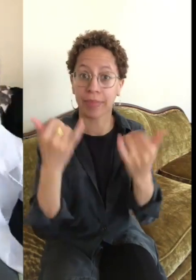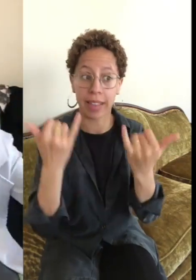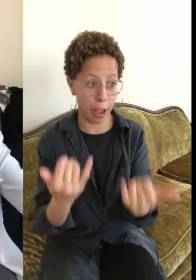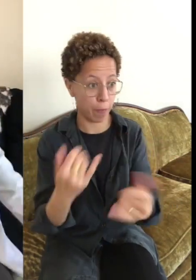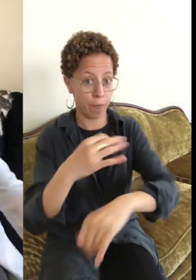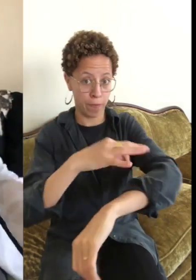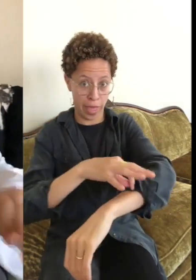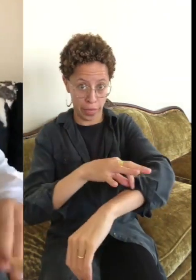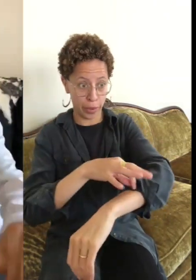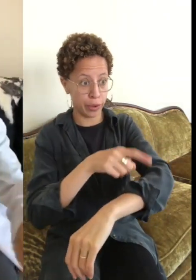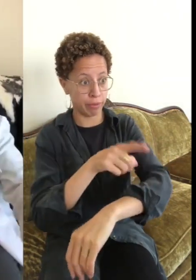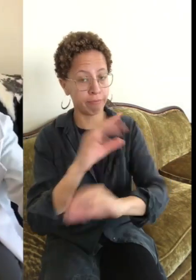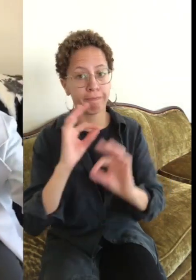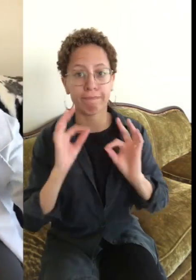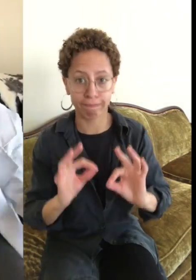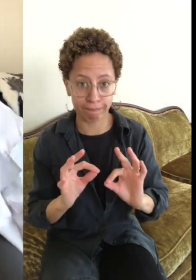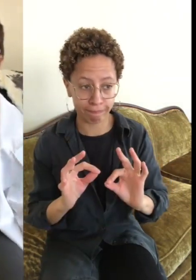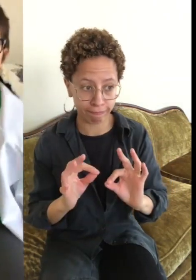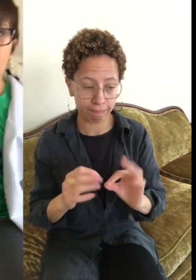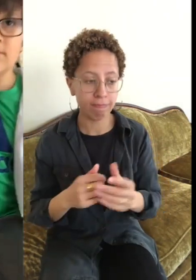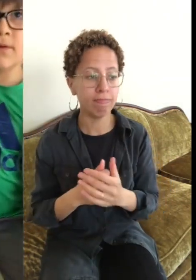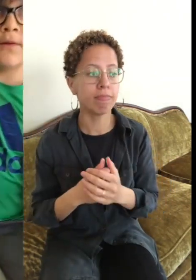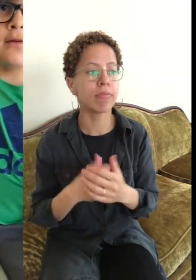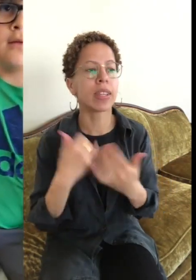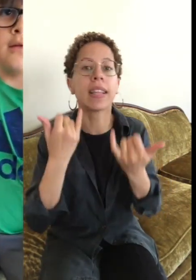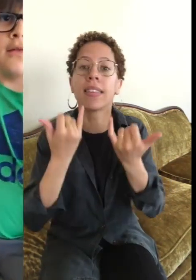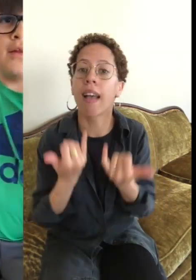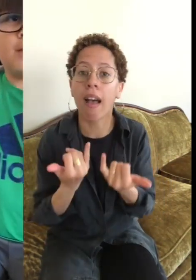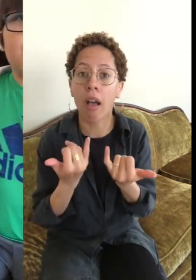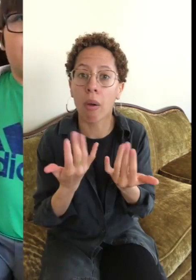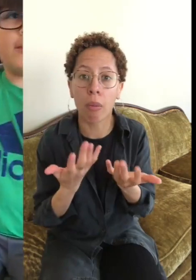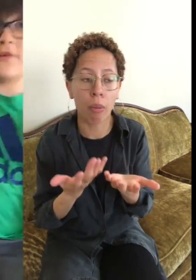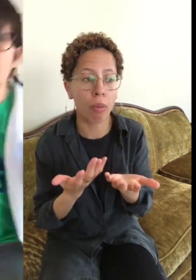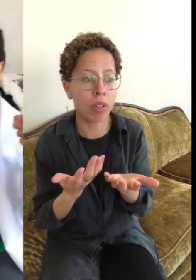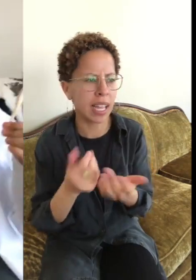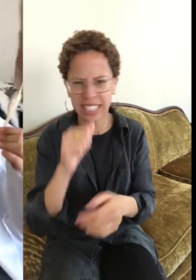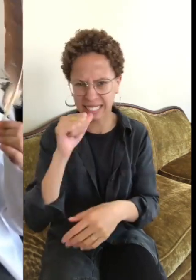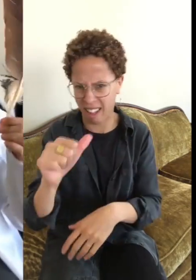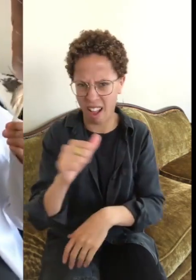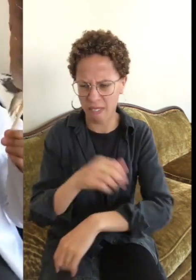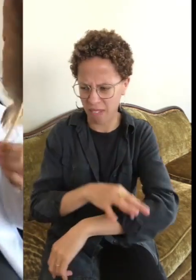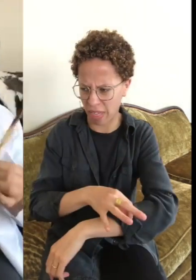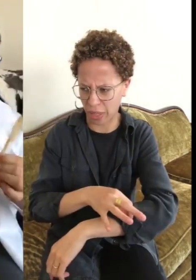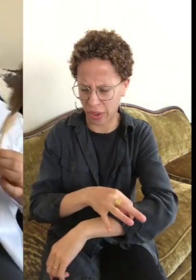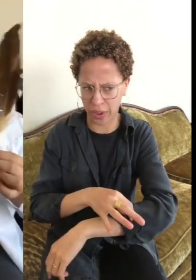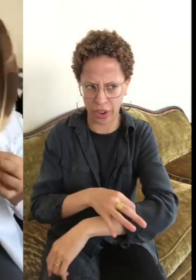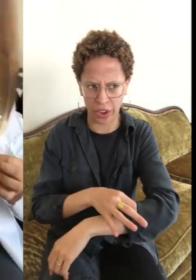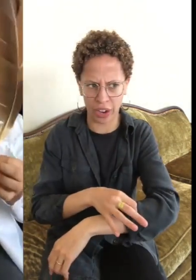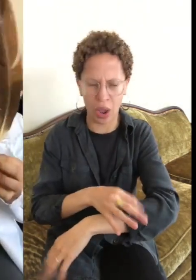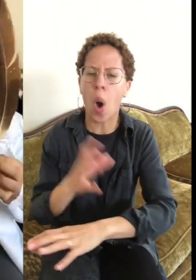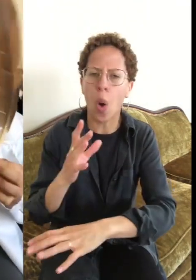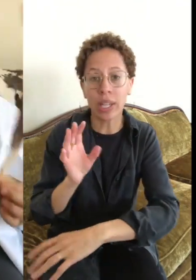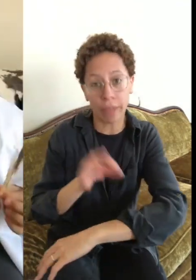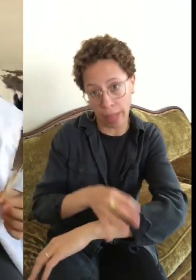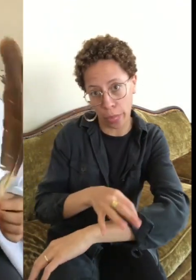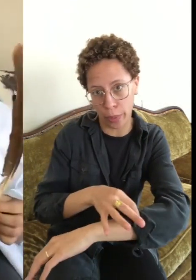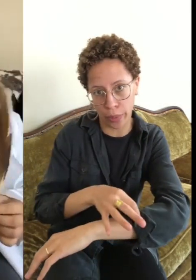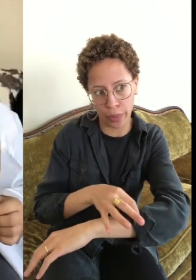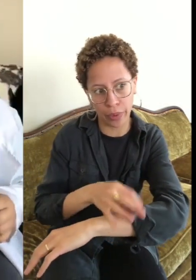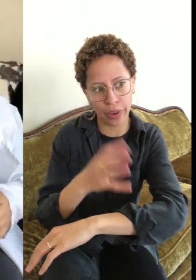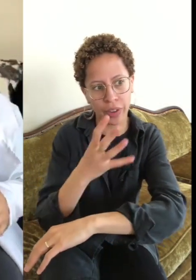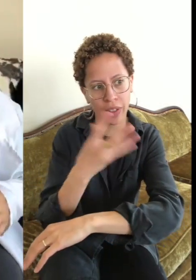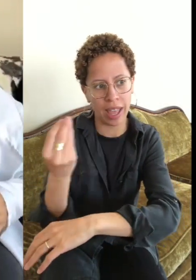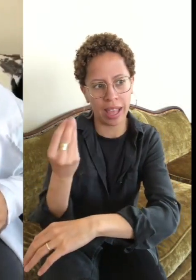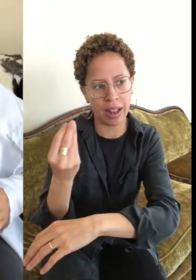again. Okay, No. now what would you like to talk about? It's not a feather. Oh, what is it? Wait, it's a feather and